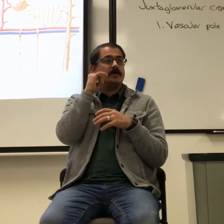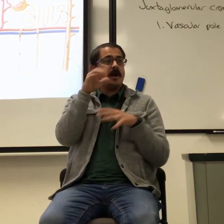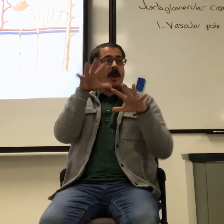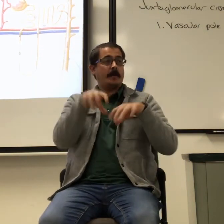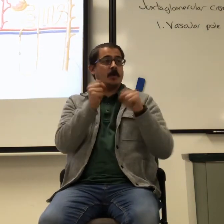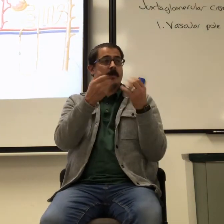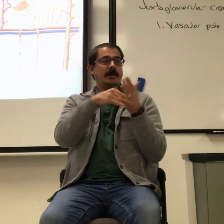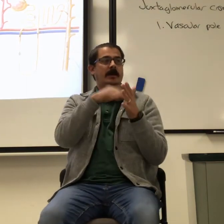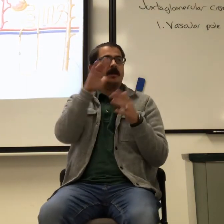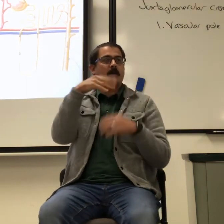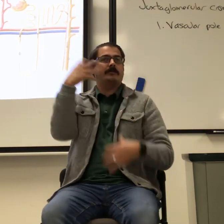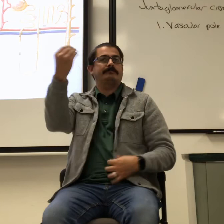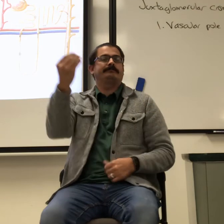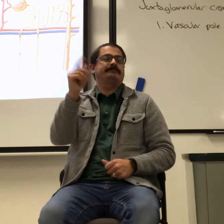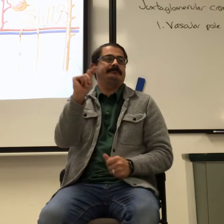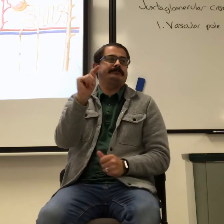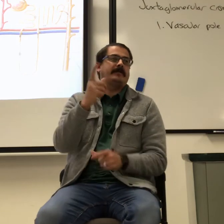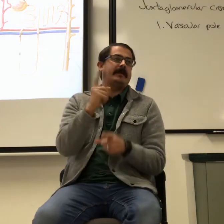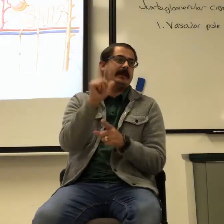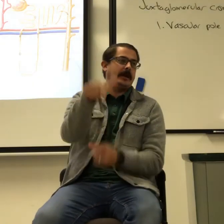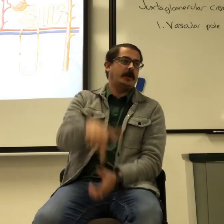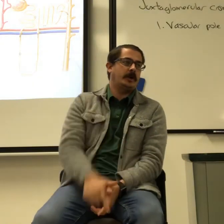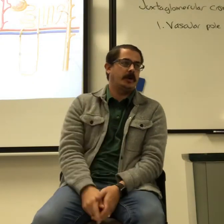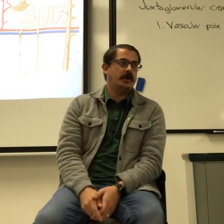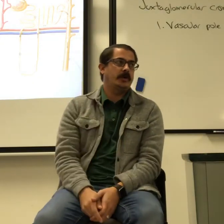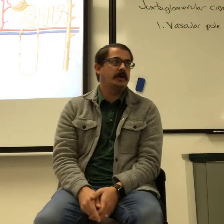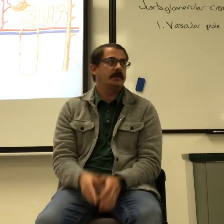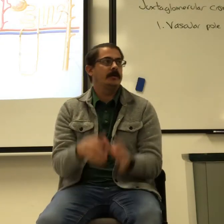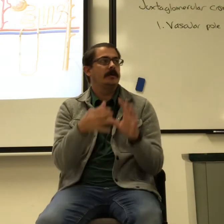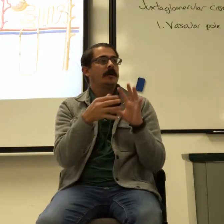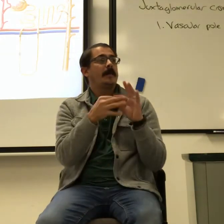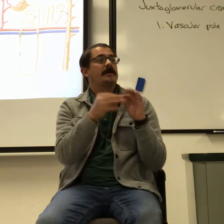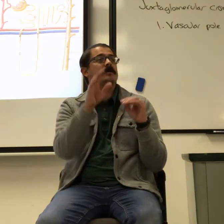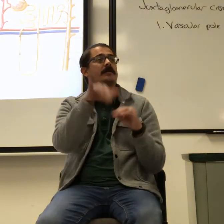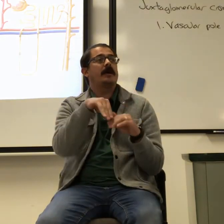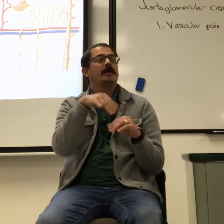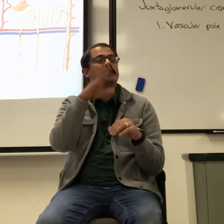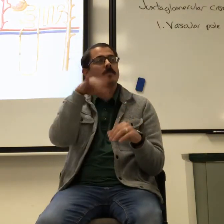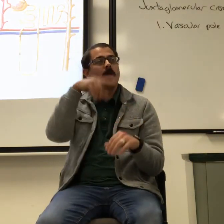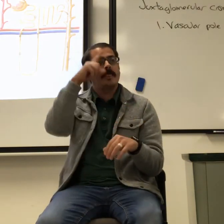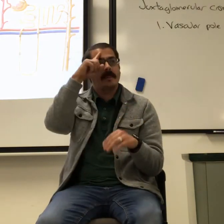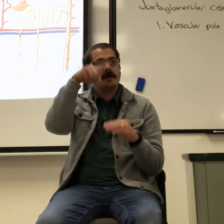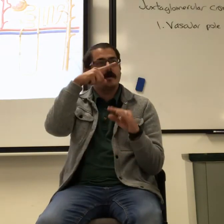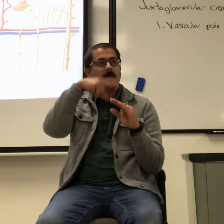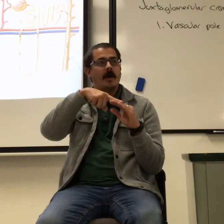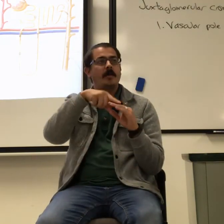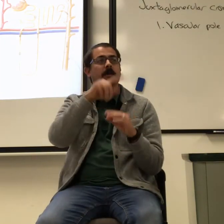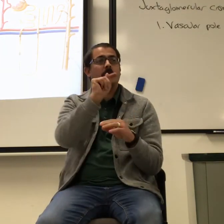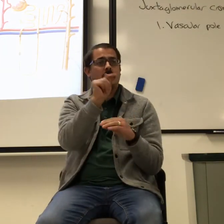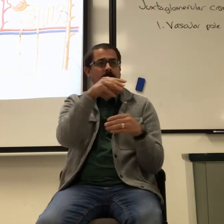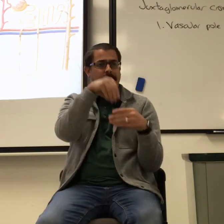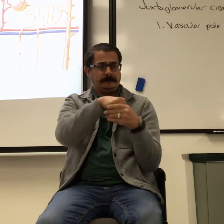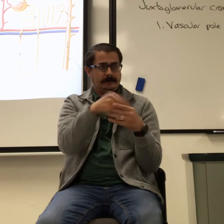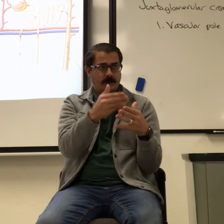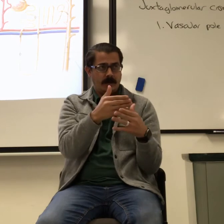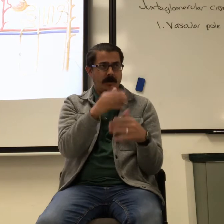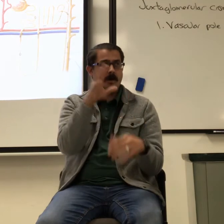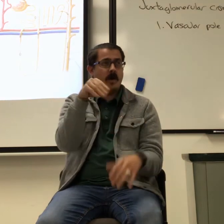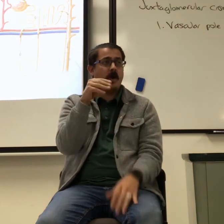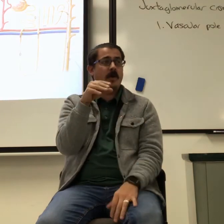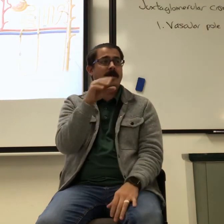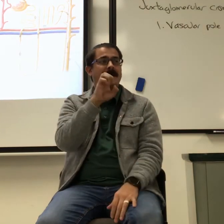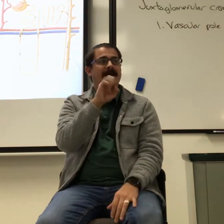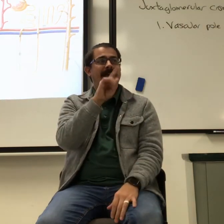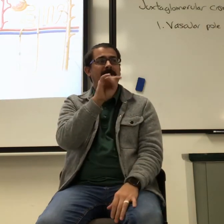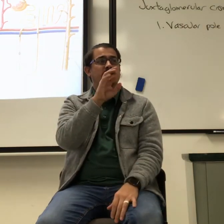later on. So I didn't mention that earlier. And what you want to think of that the urine contains are all the excreted